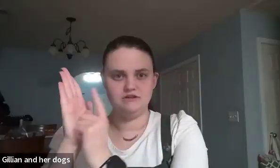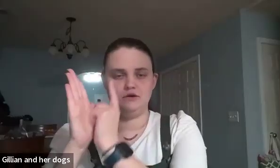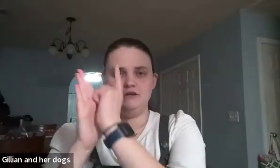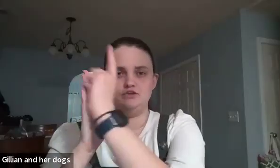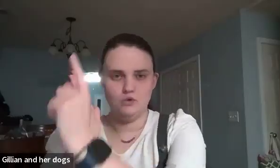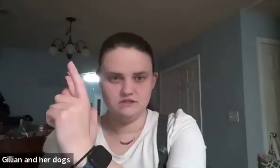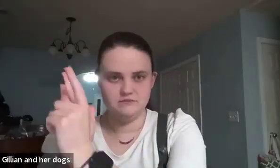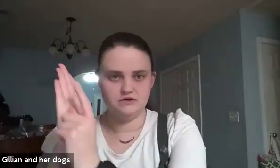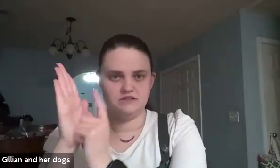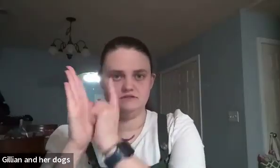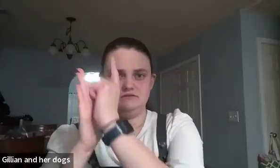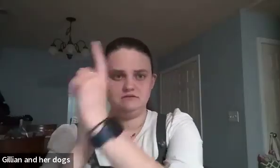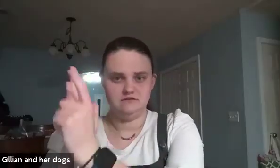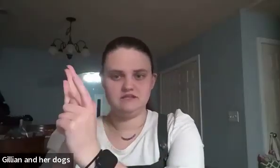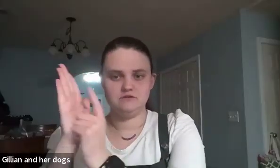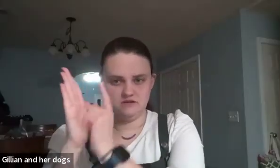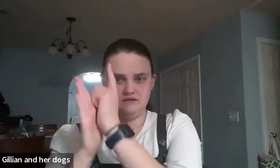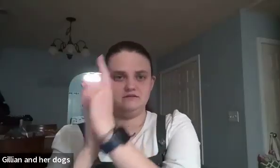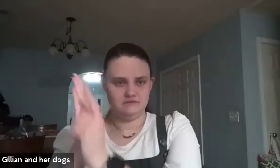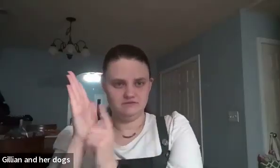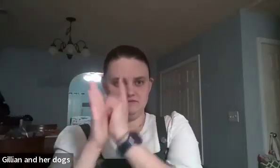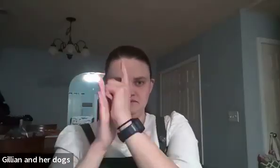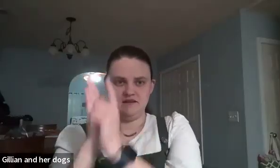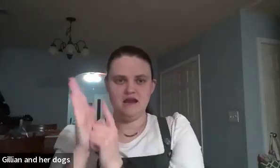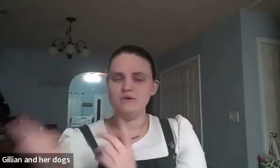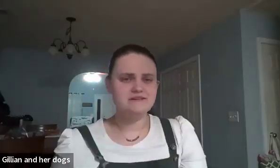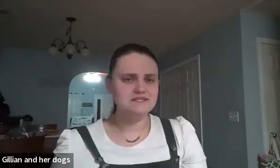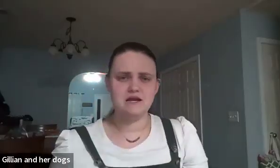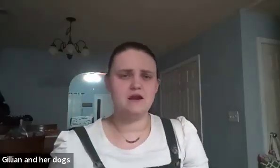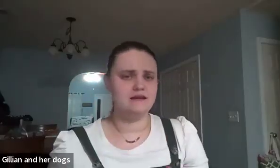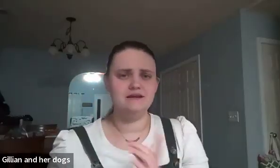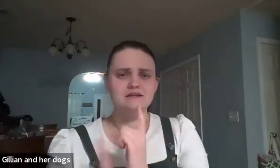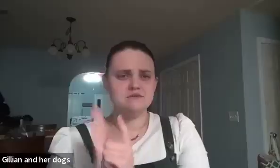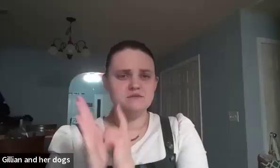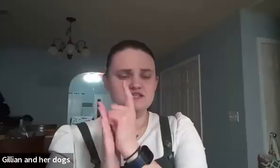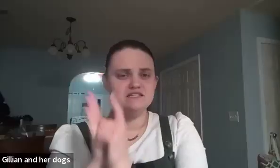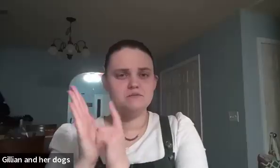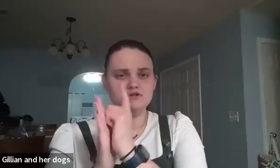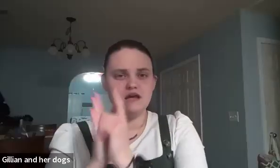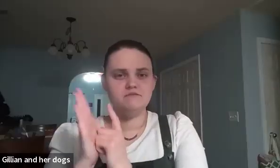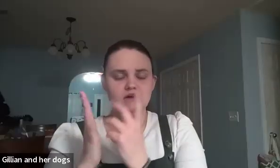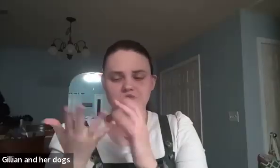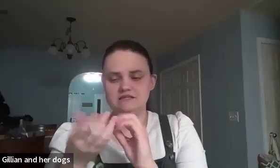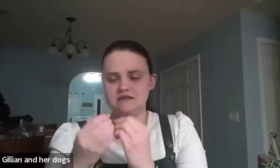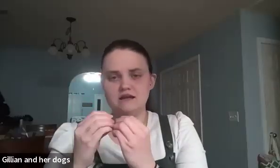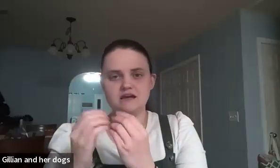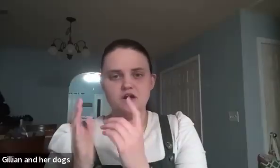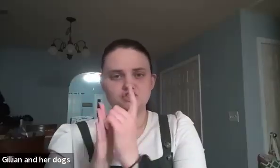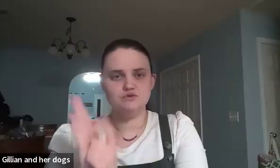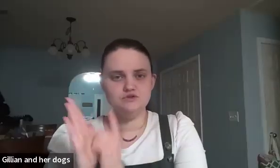like going towards that person, that sort of thing. I always have to stare at it. Sometimes these numbers, I'm like, or these signs, I've gotten so used